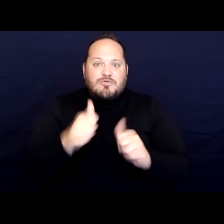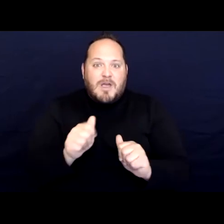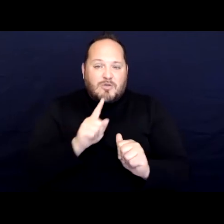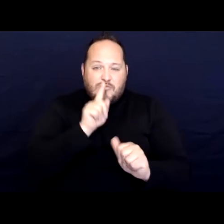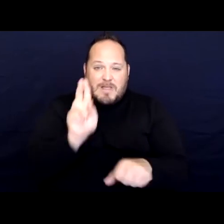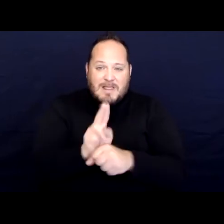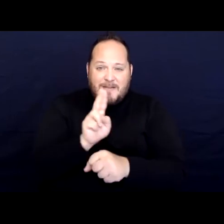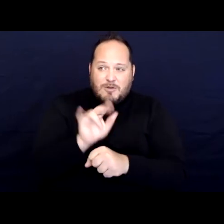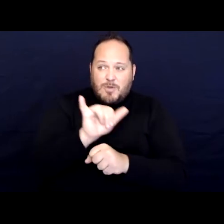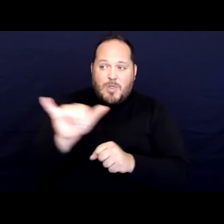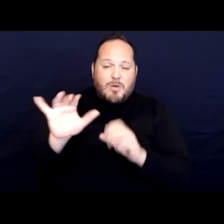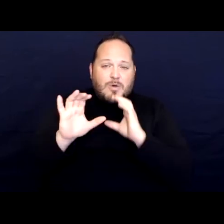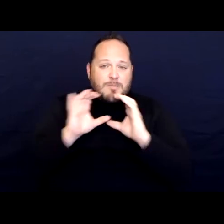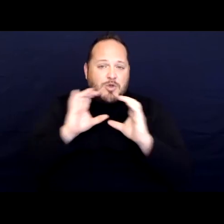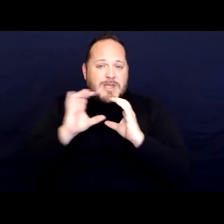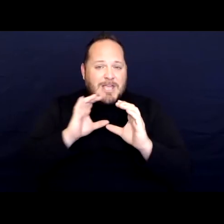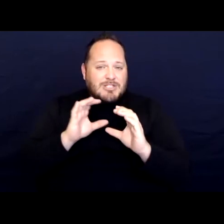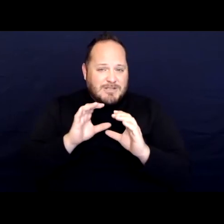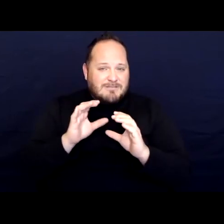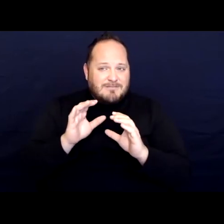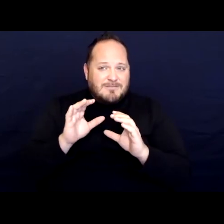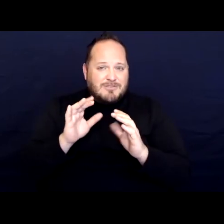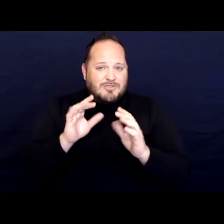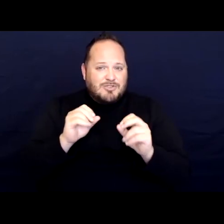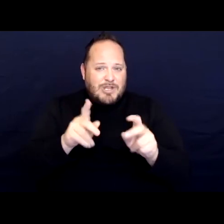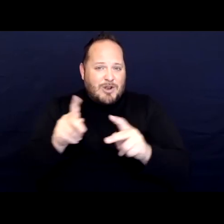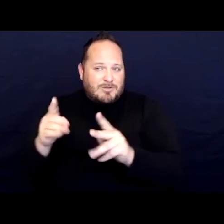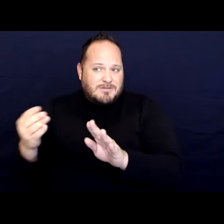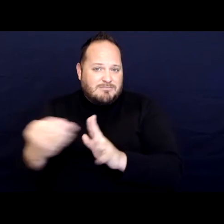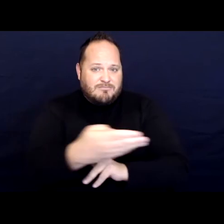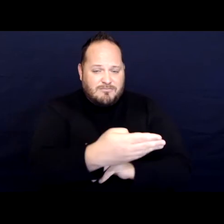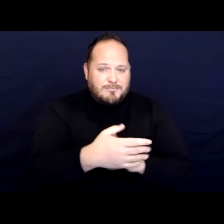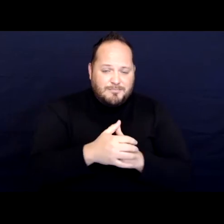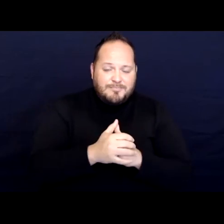to get that out there. But we've also really had a focus